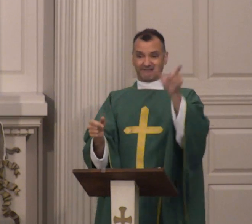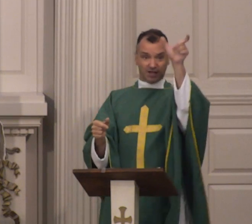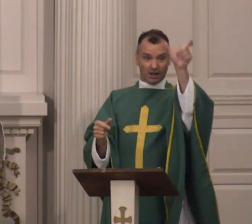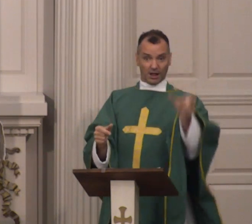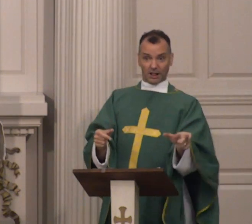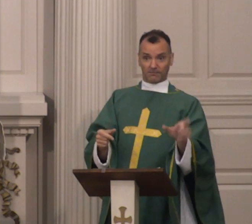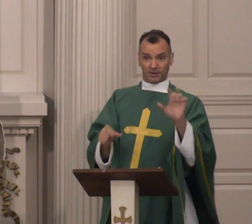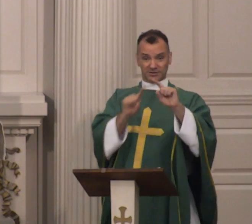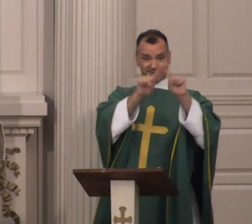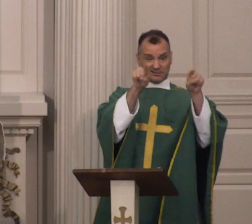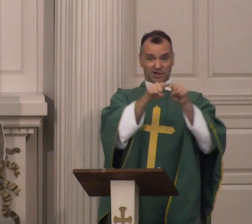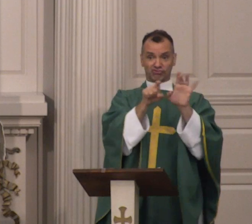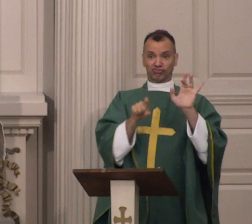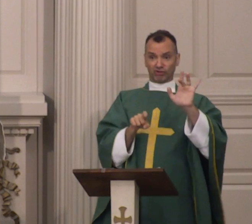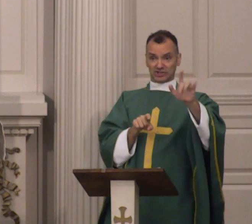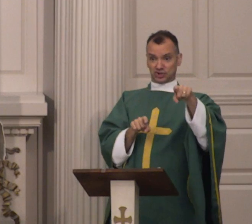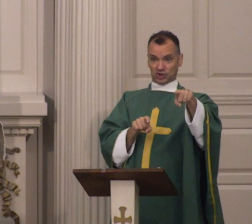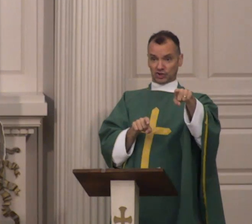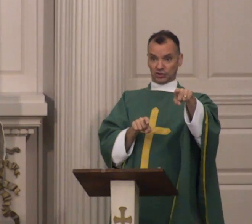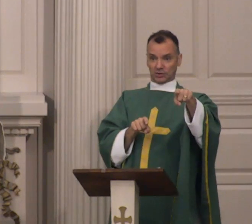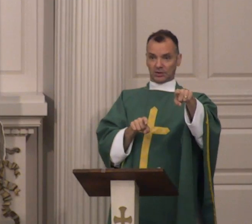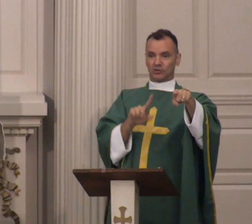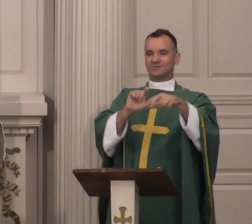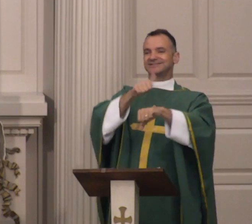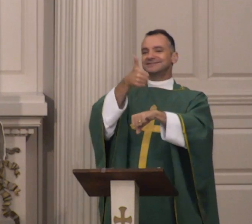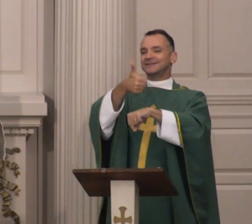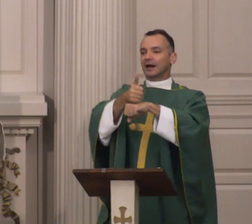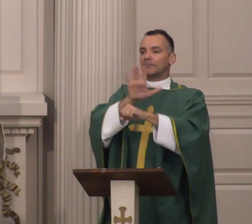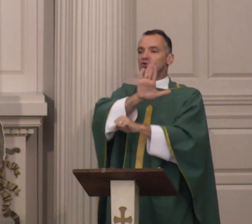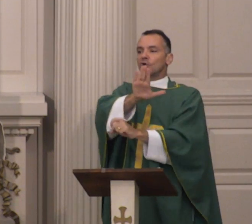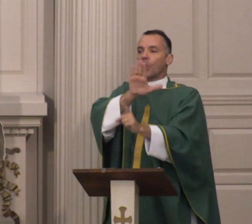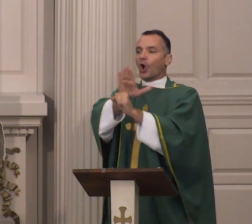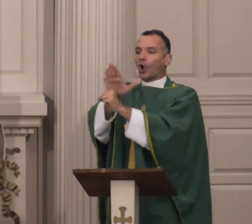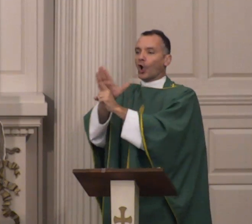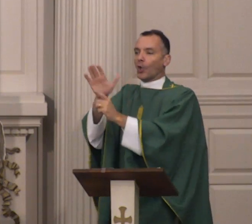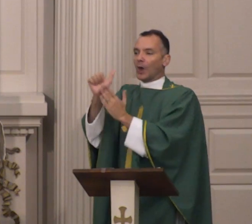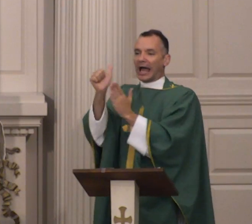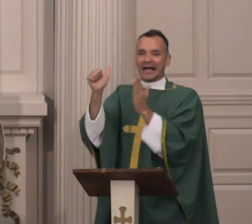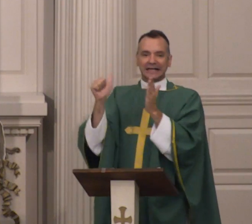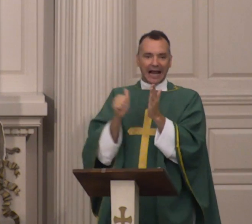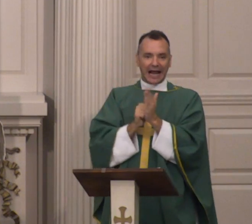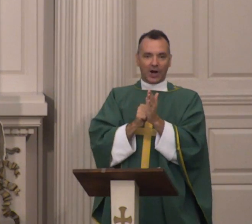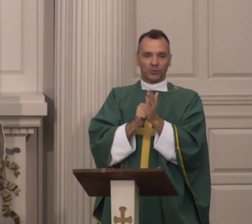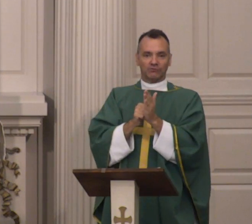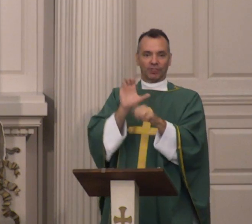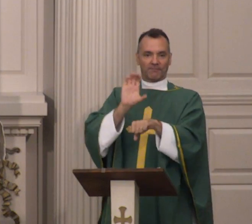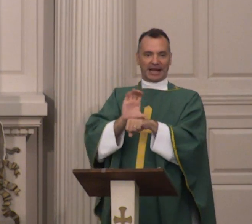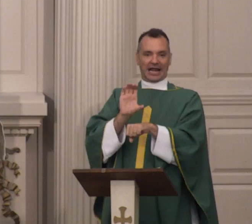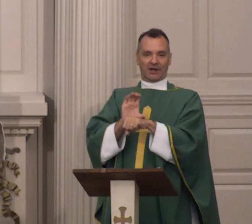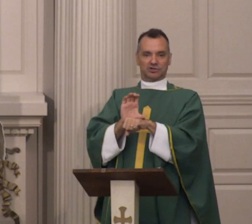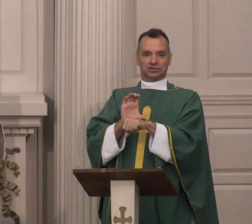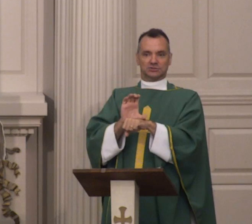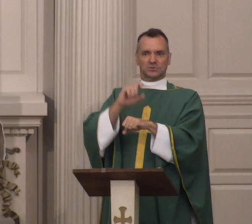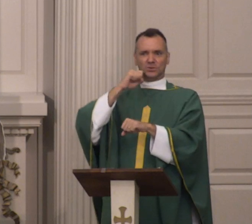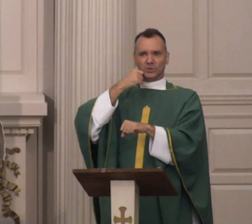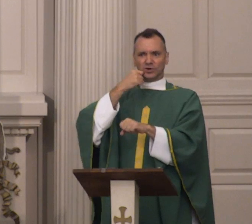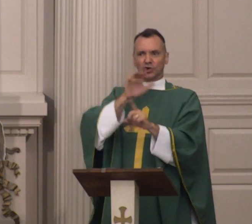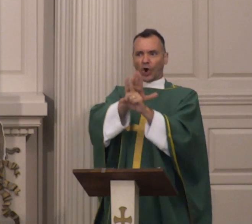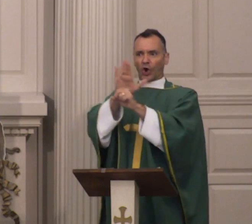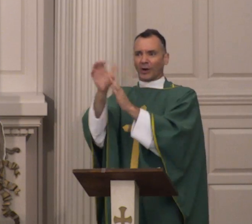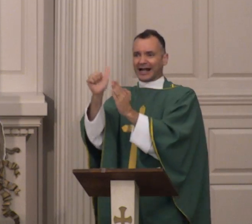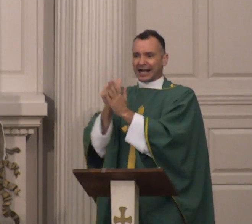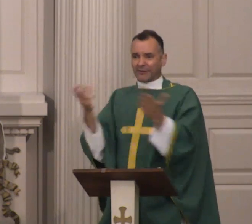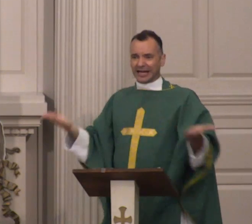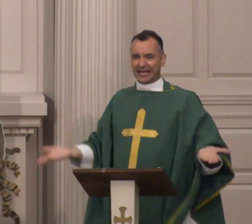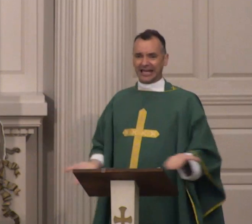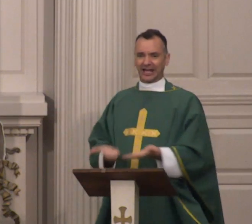stjudewaltham.org. On the left-hand column, there is a button to click for registration. And you'll create your own account. With the church,